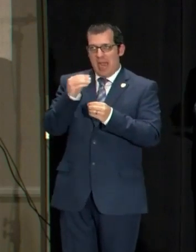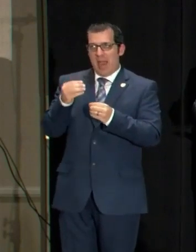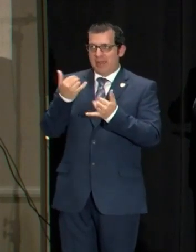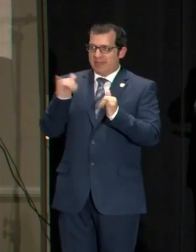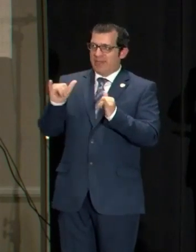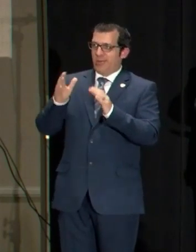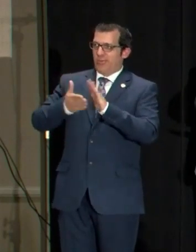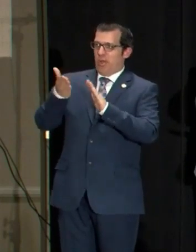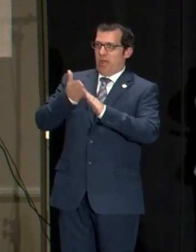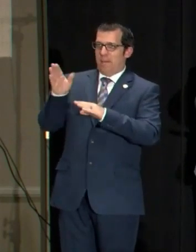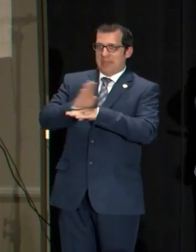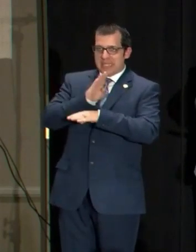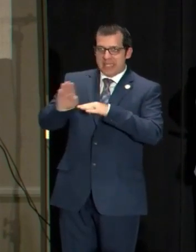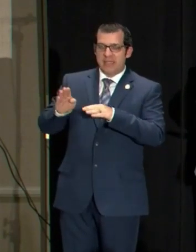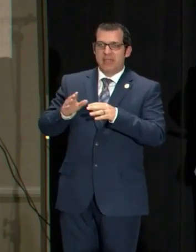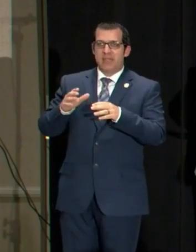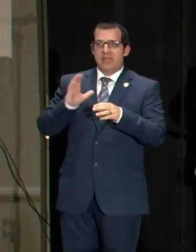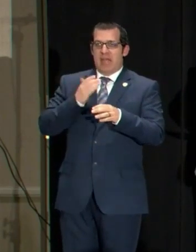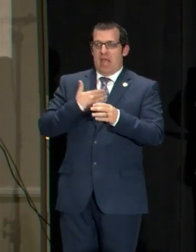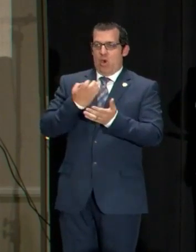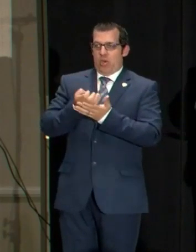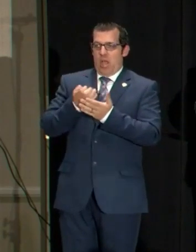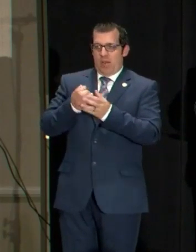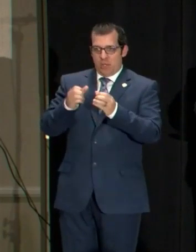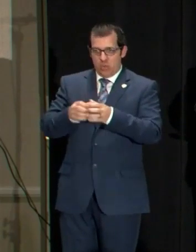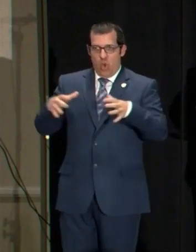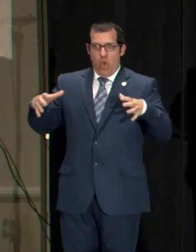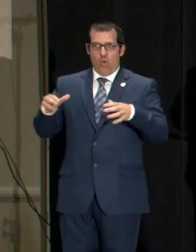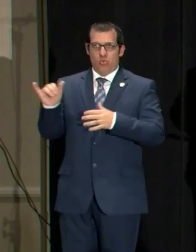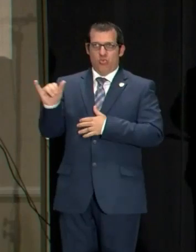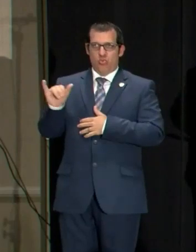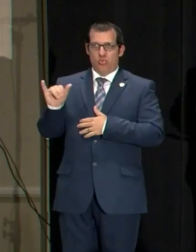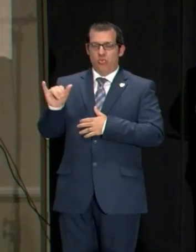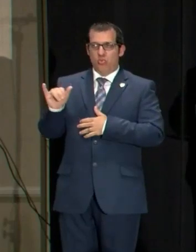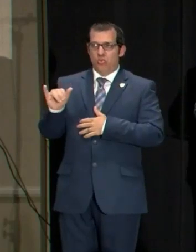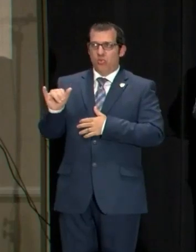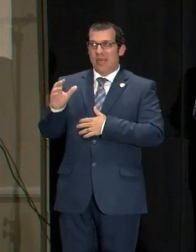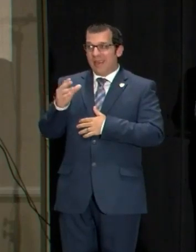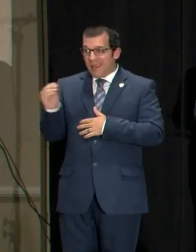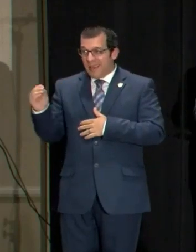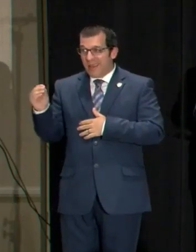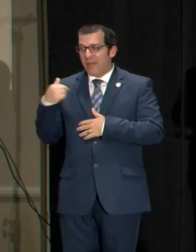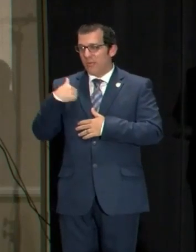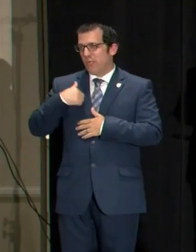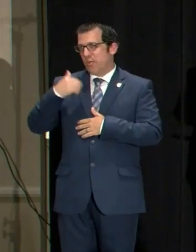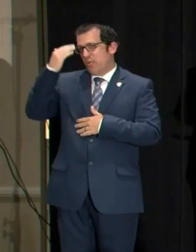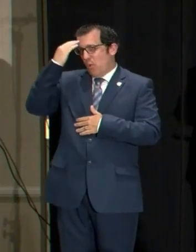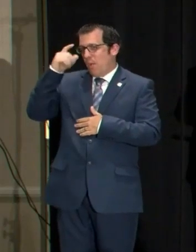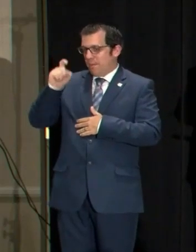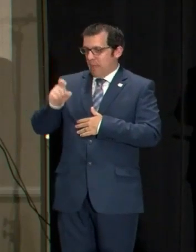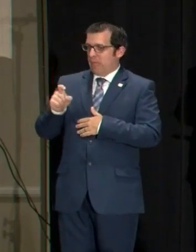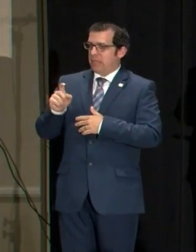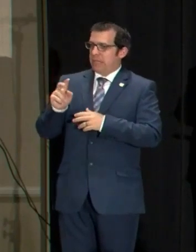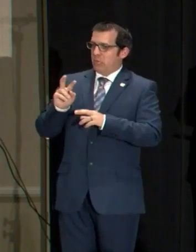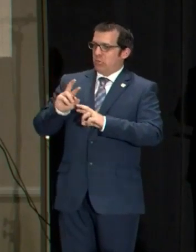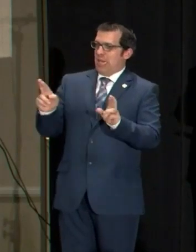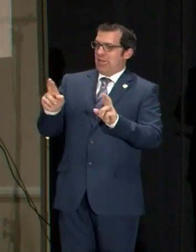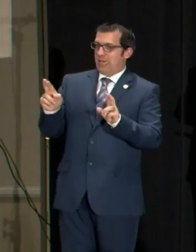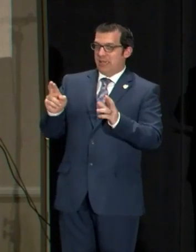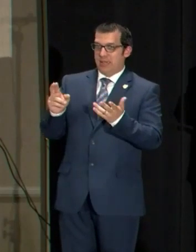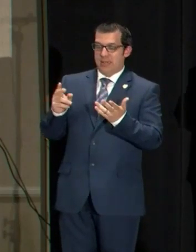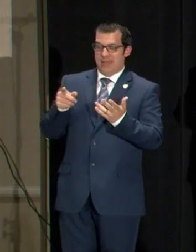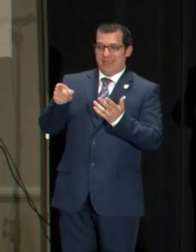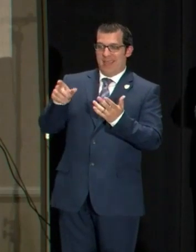do business and to grow our economy next fall. And we also know that we have to be prepared for whether it's